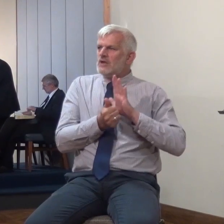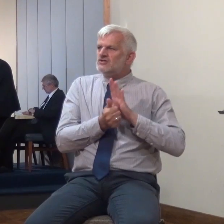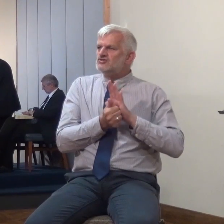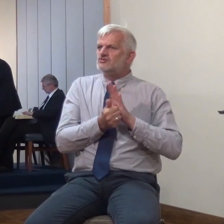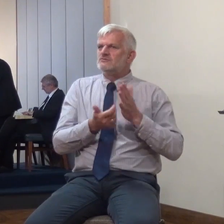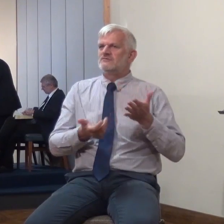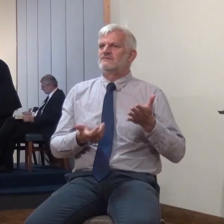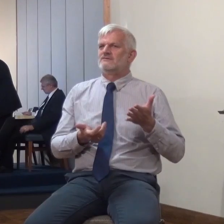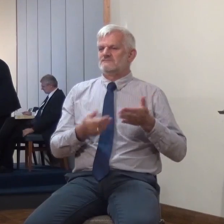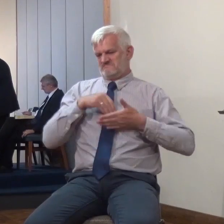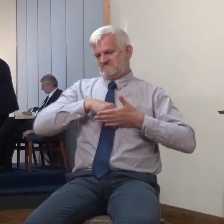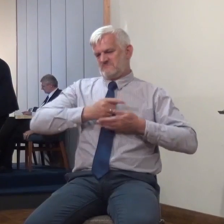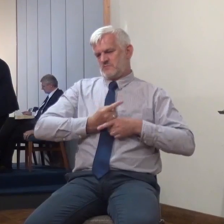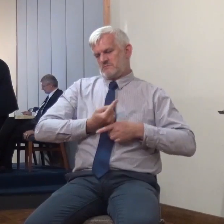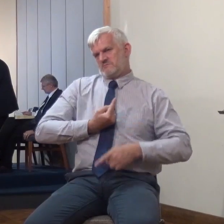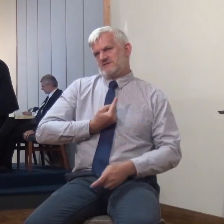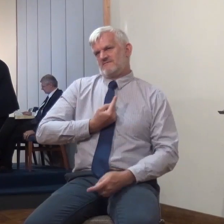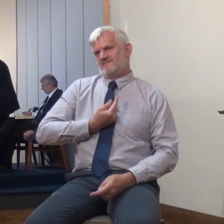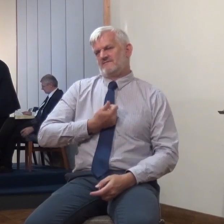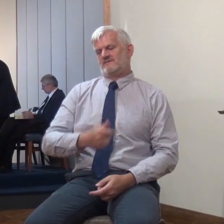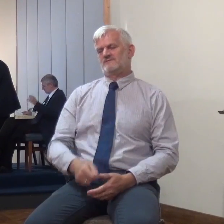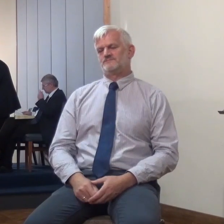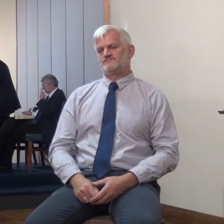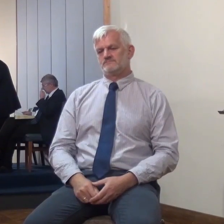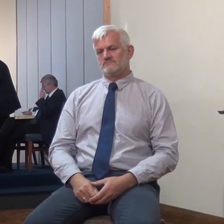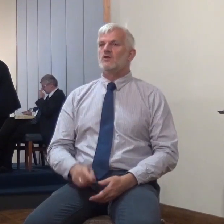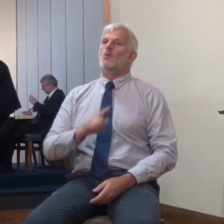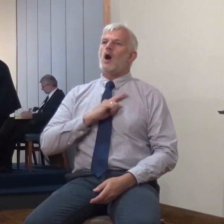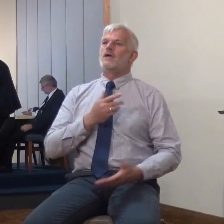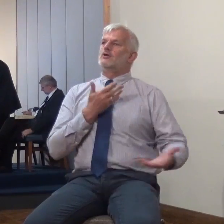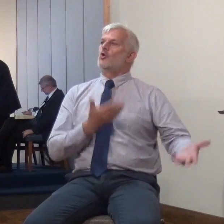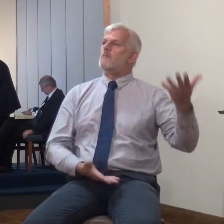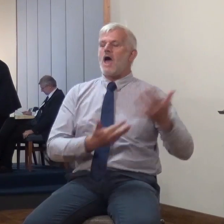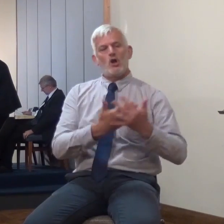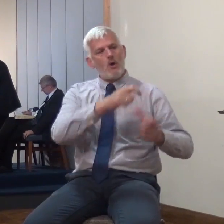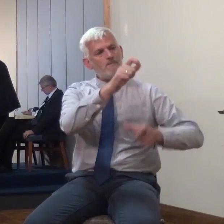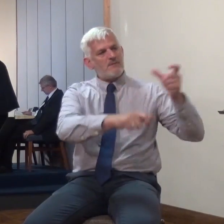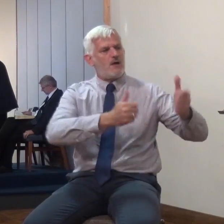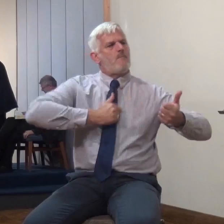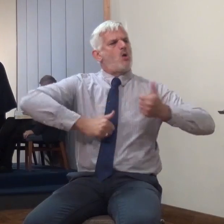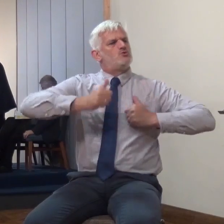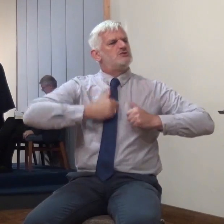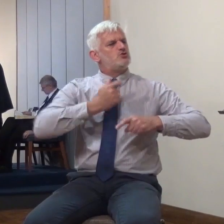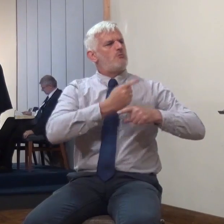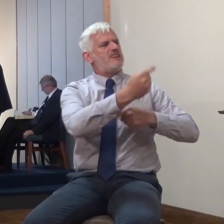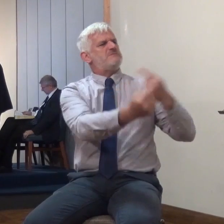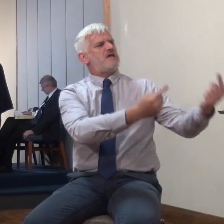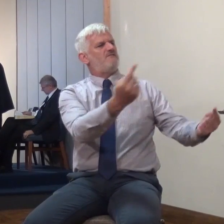boasting. Seeing that many glory after the flesh, I will glory